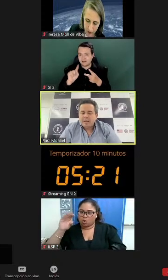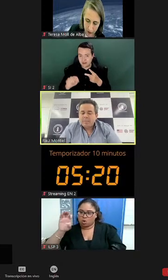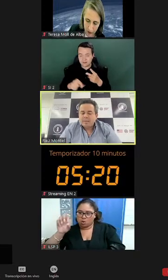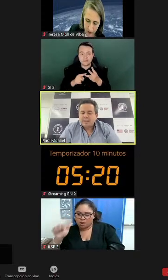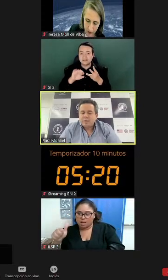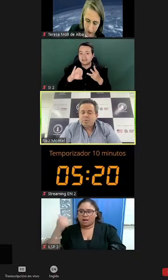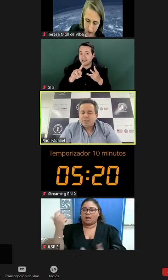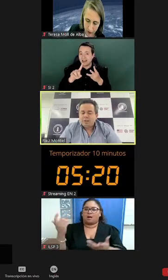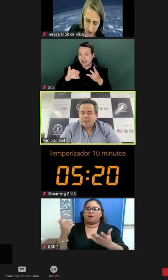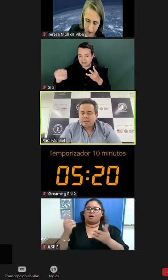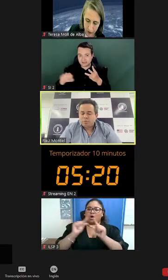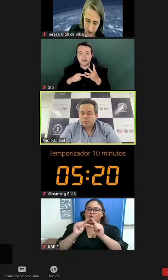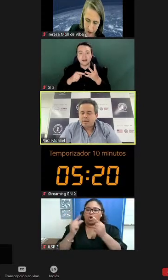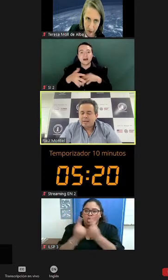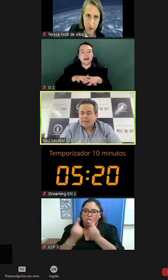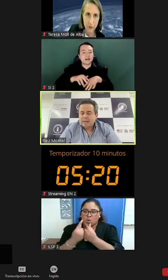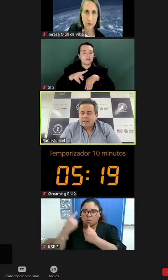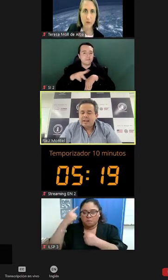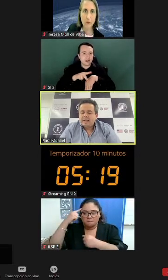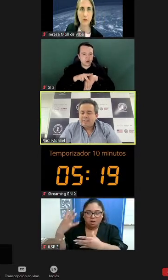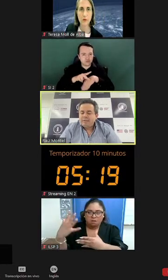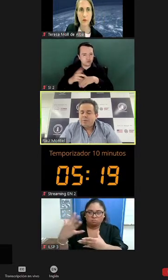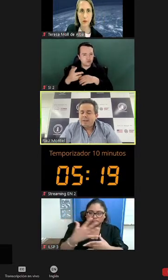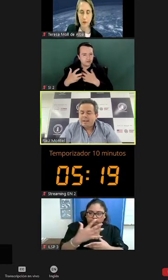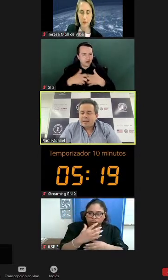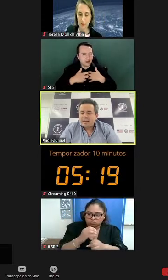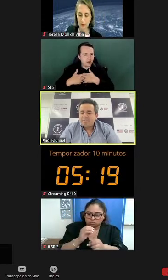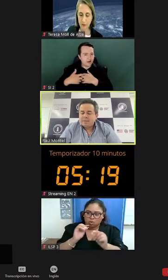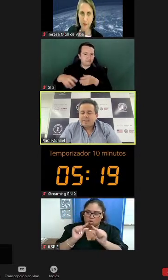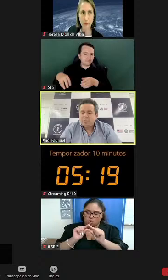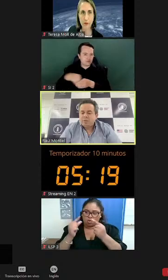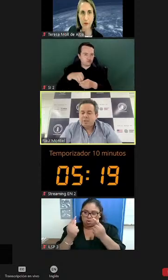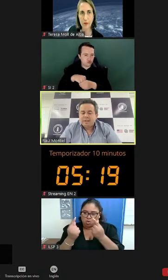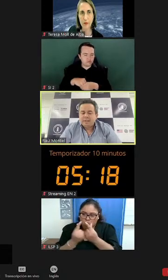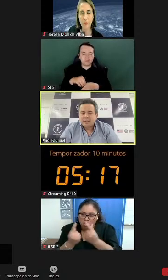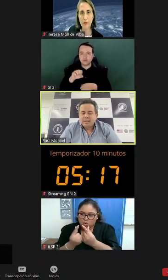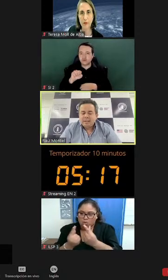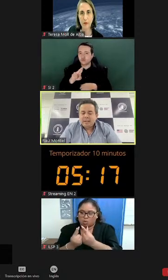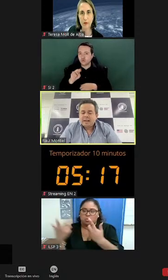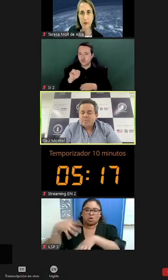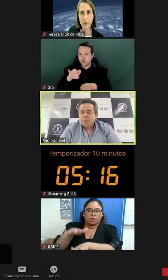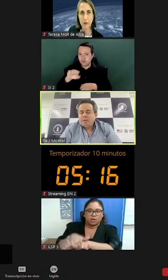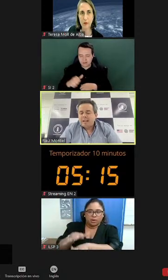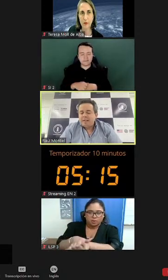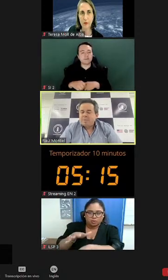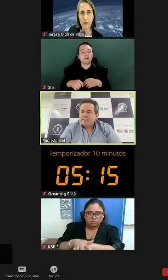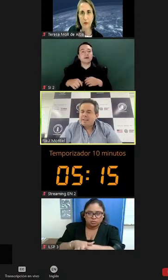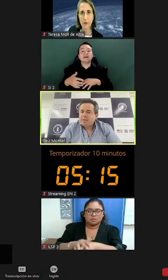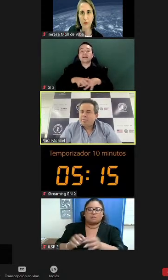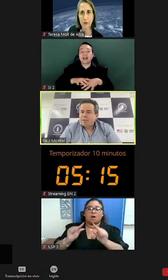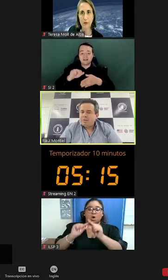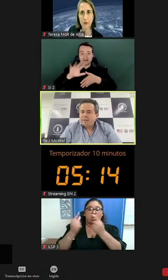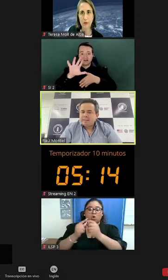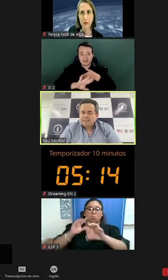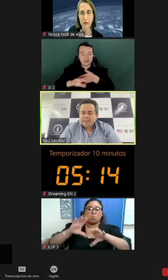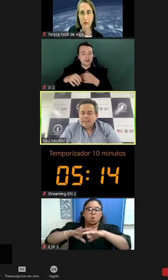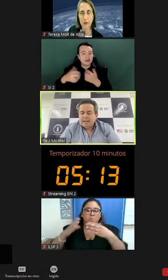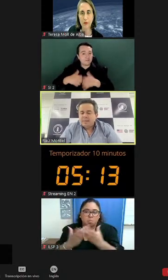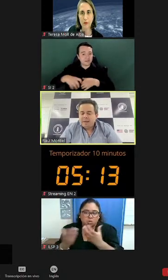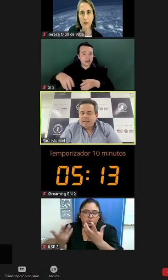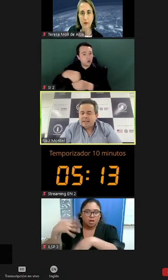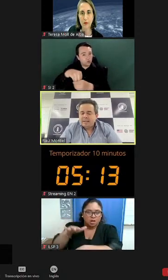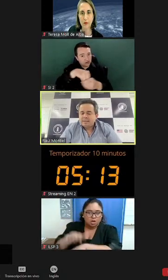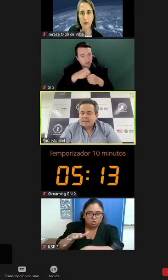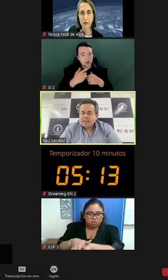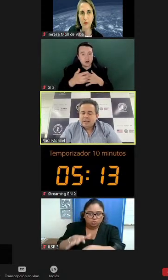the ilo the paraguayan offers four inclusive countries the hyper-american country for inclusive